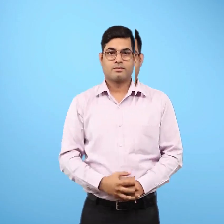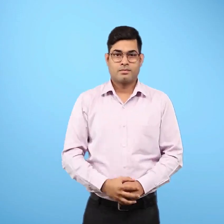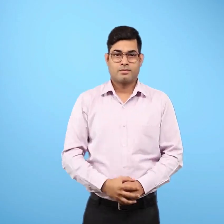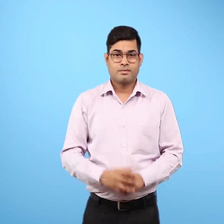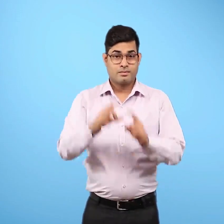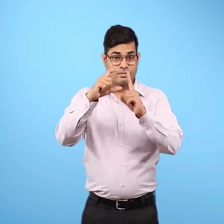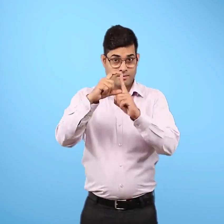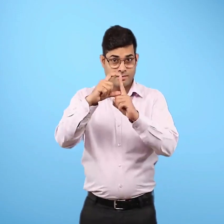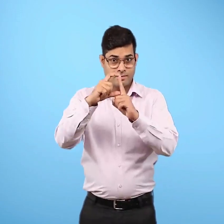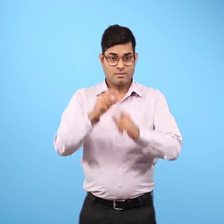D.